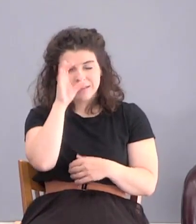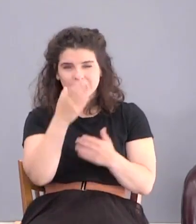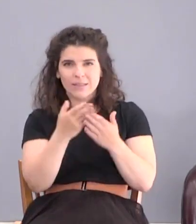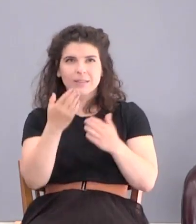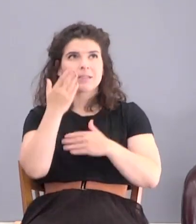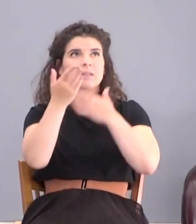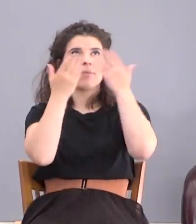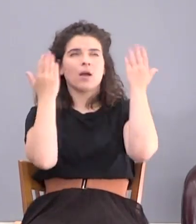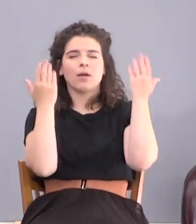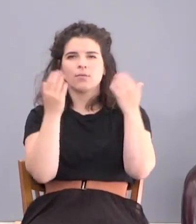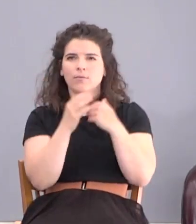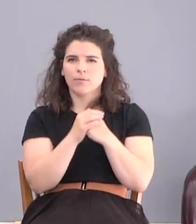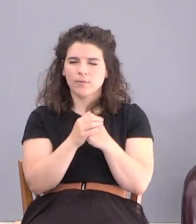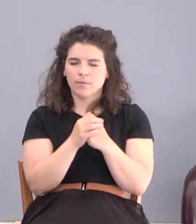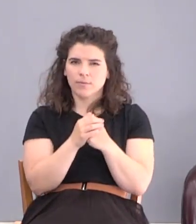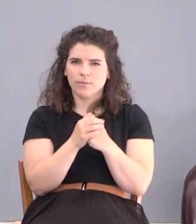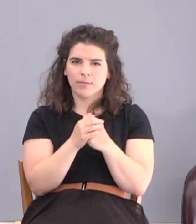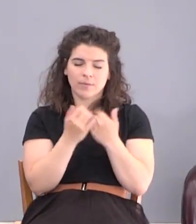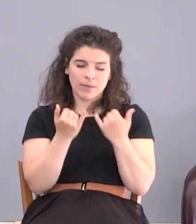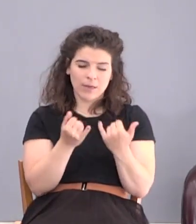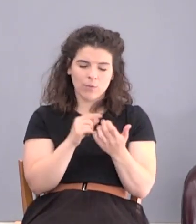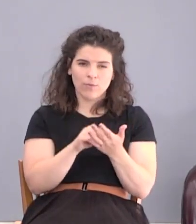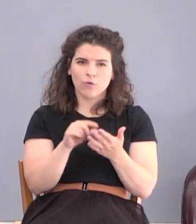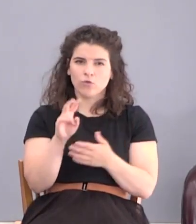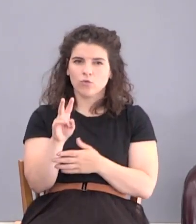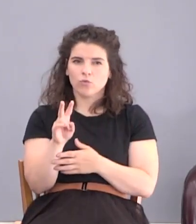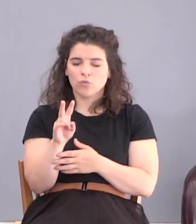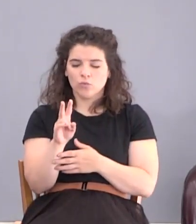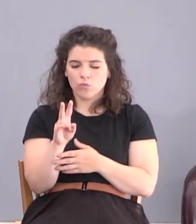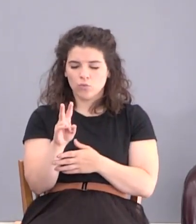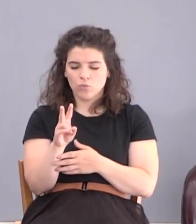above. Now in verse 2,